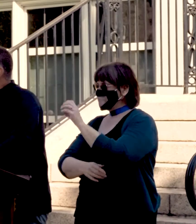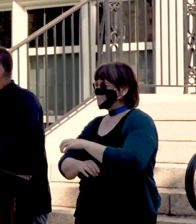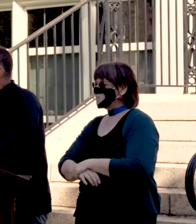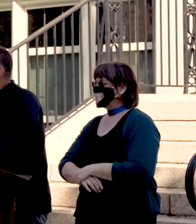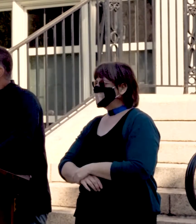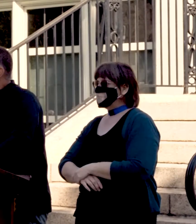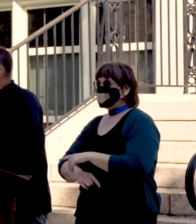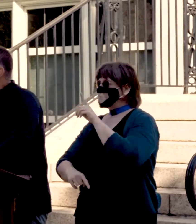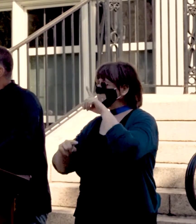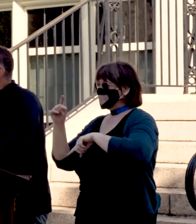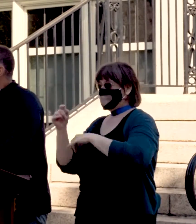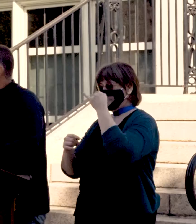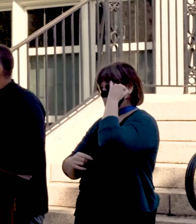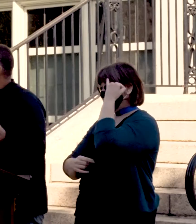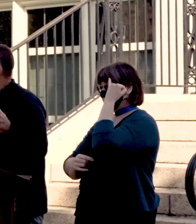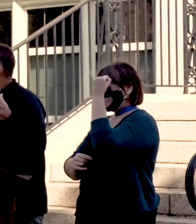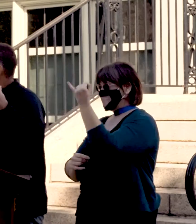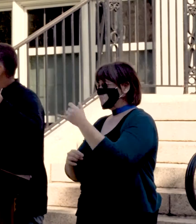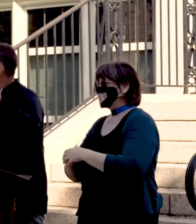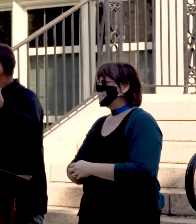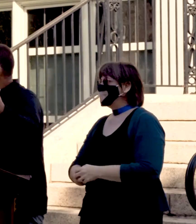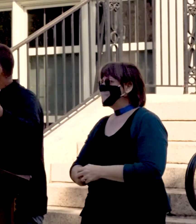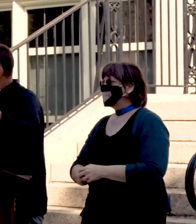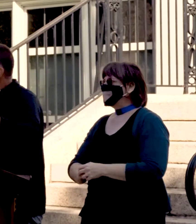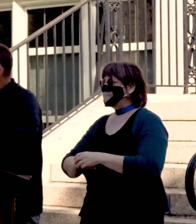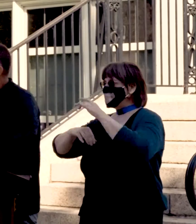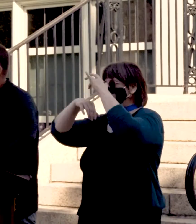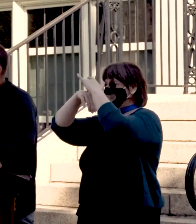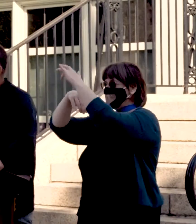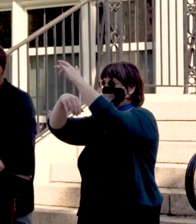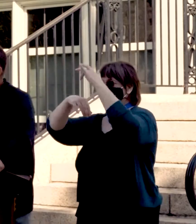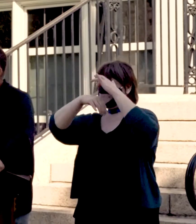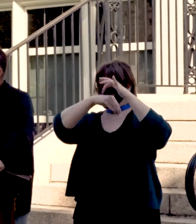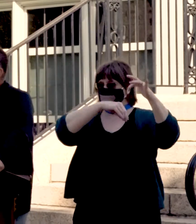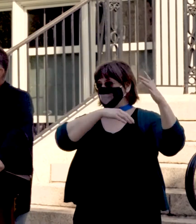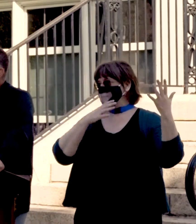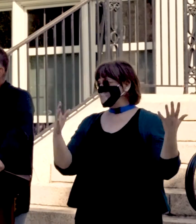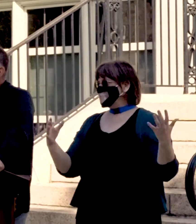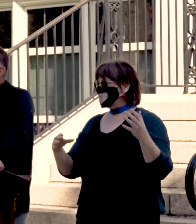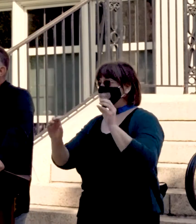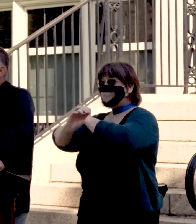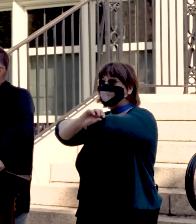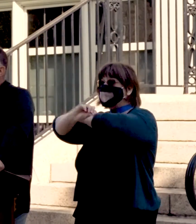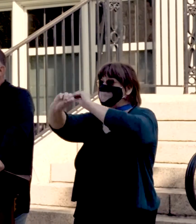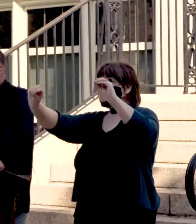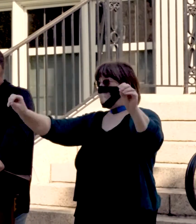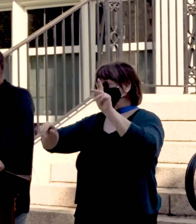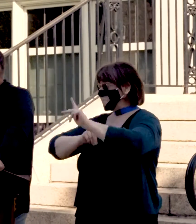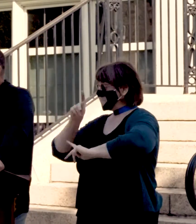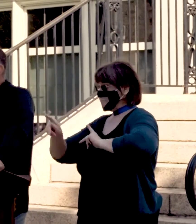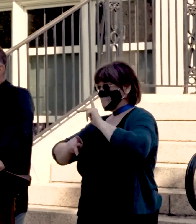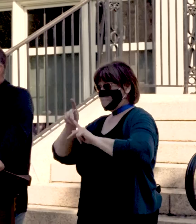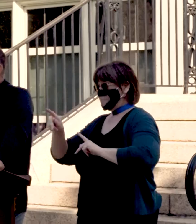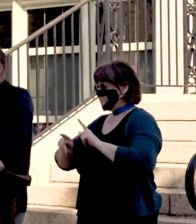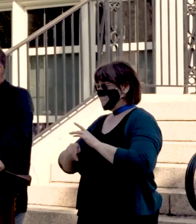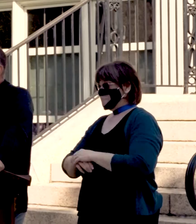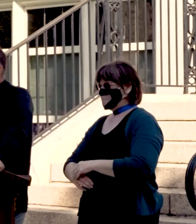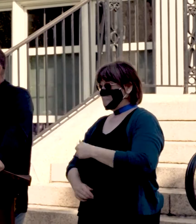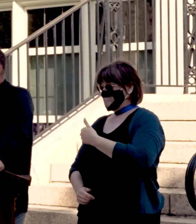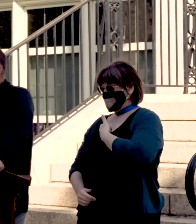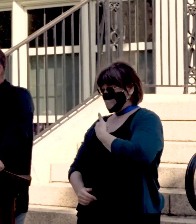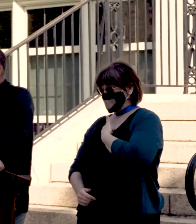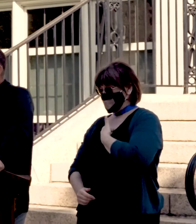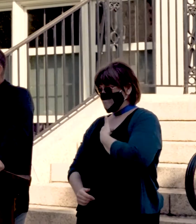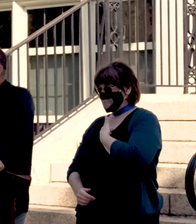imagine the emptiness of New York City. Nobody around, nobody.